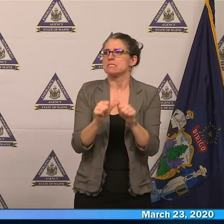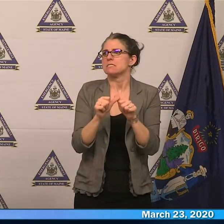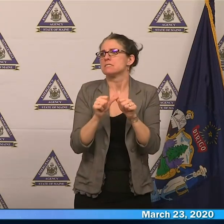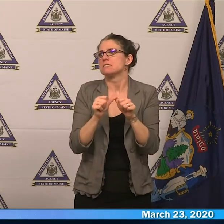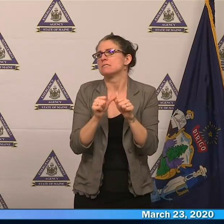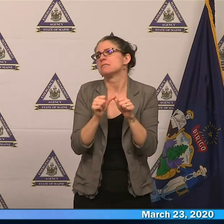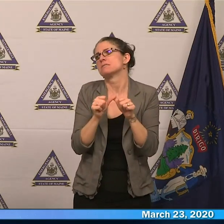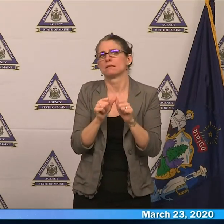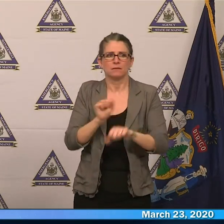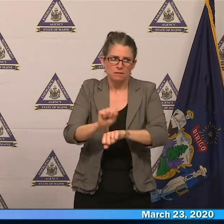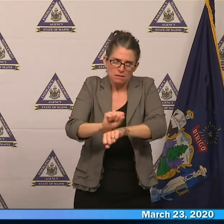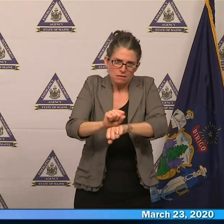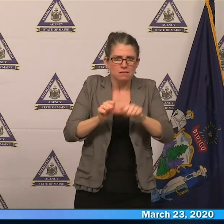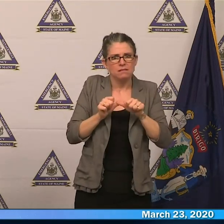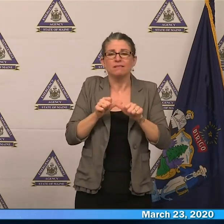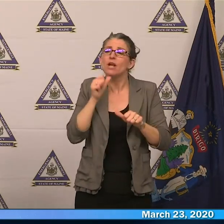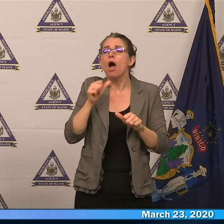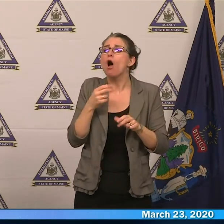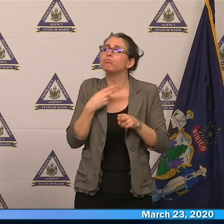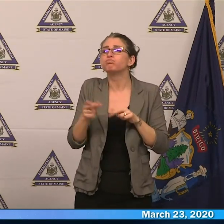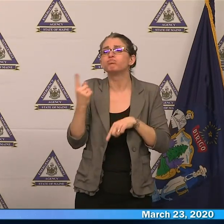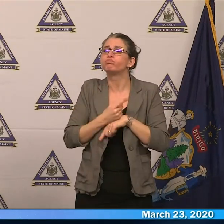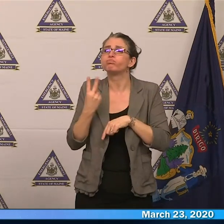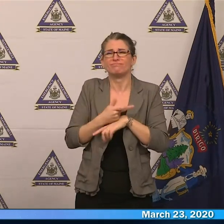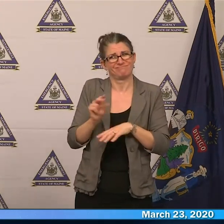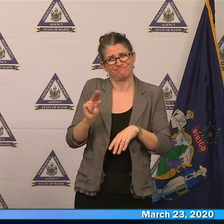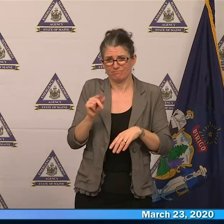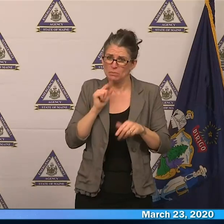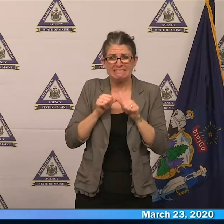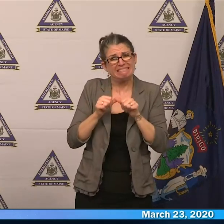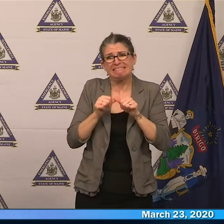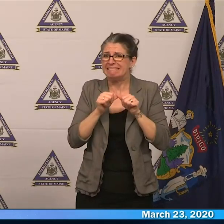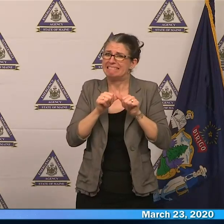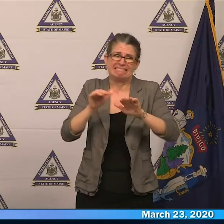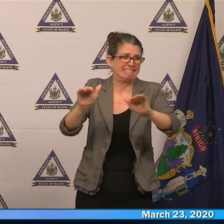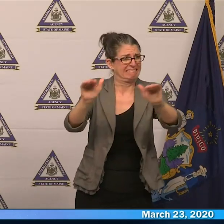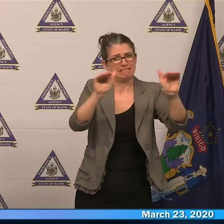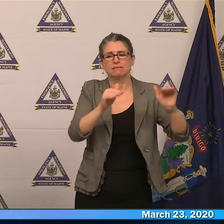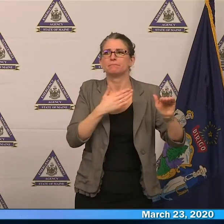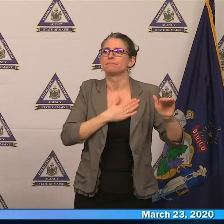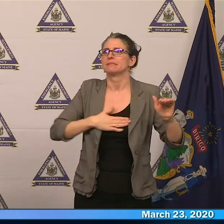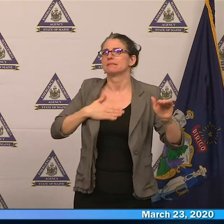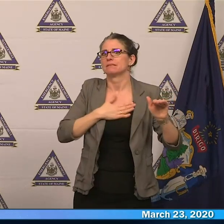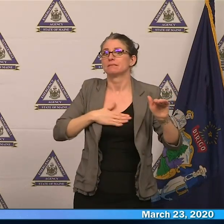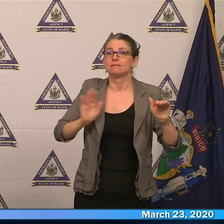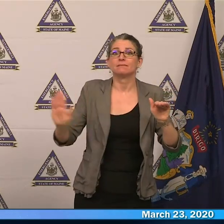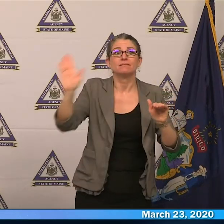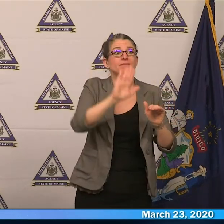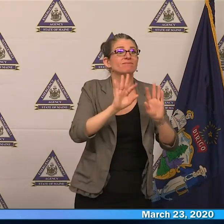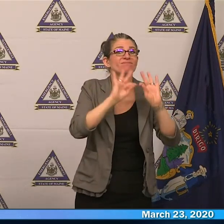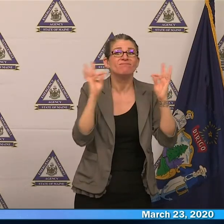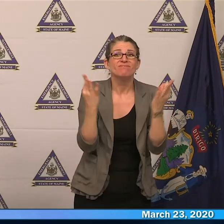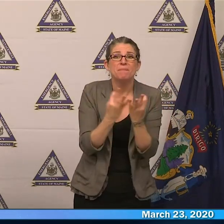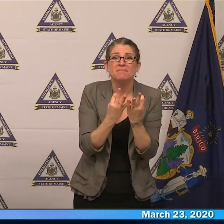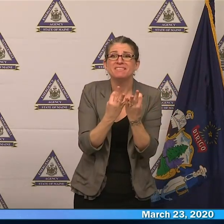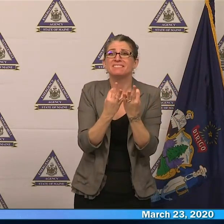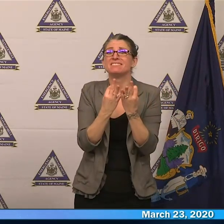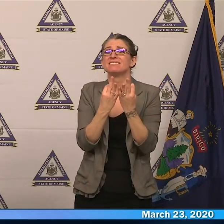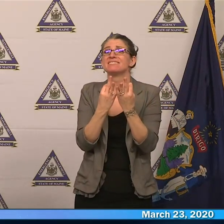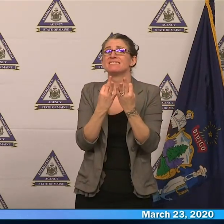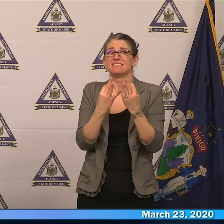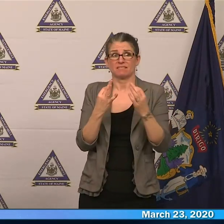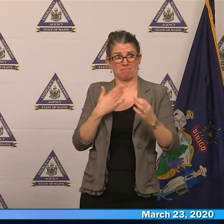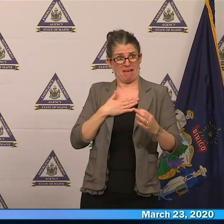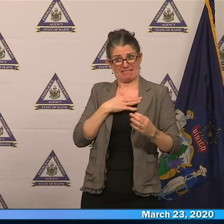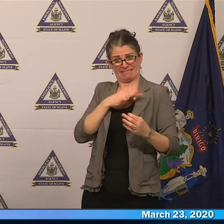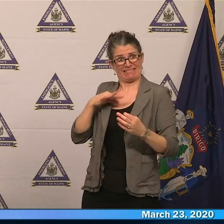same as where possible. My family made a West African soup last night, and I wanted to make sure I was home for that. But